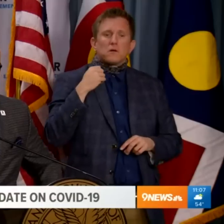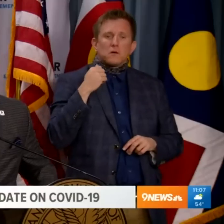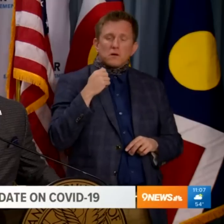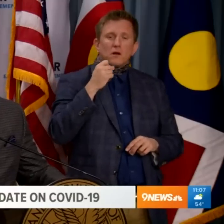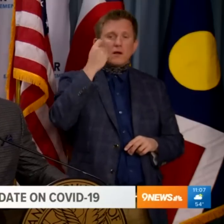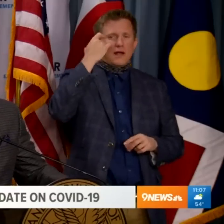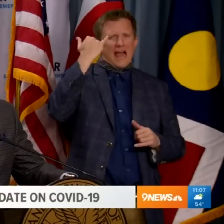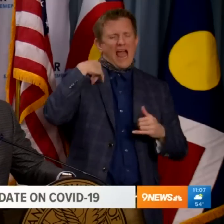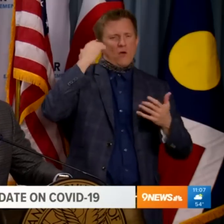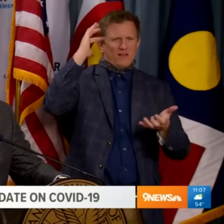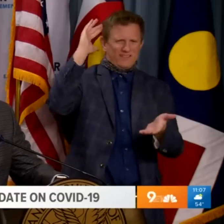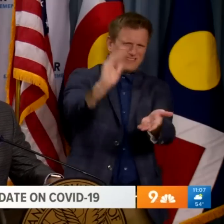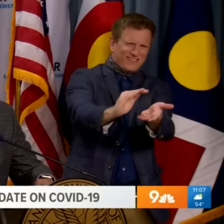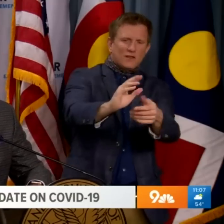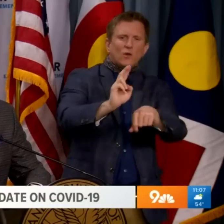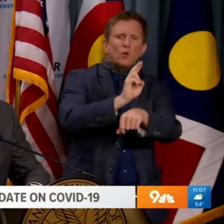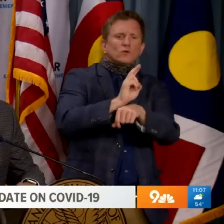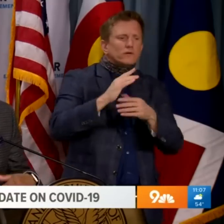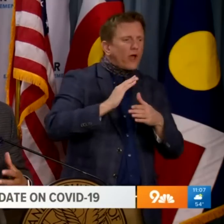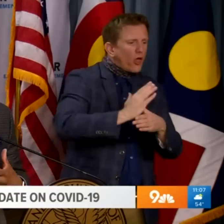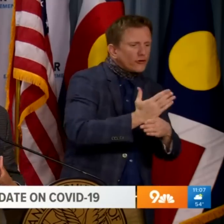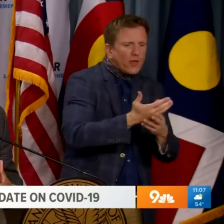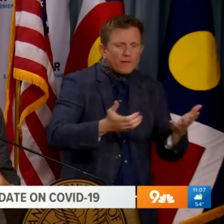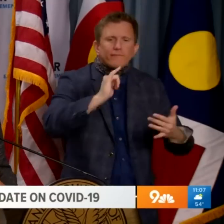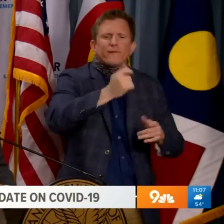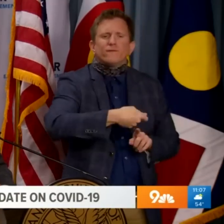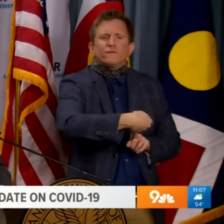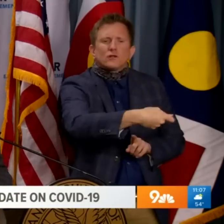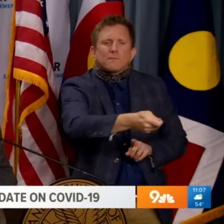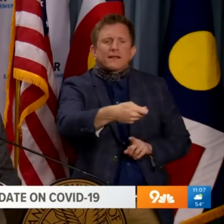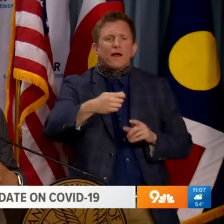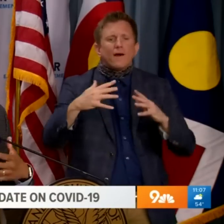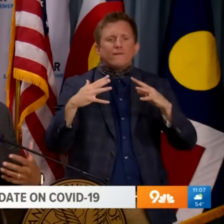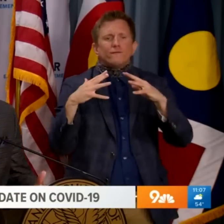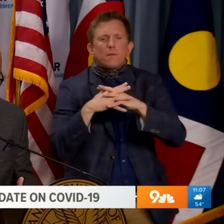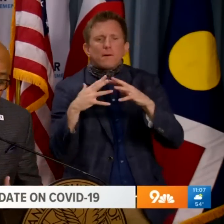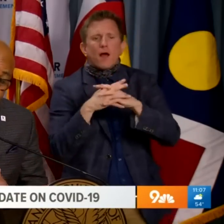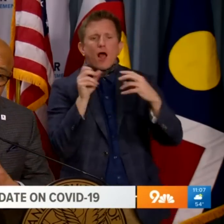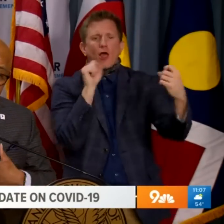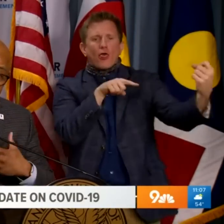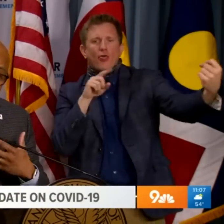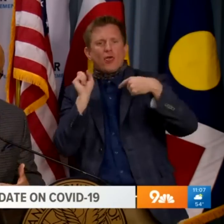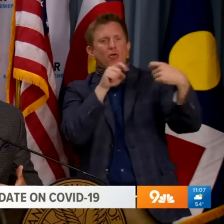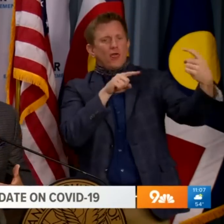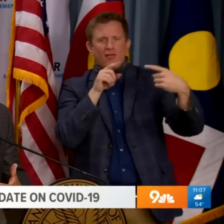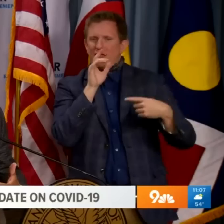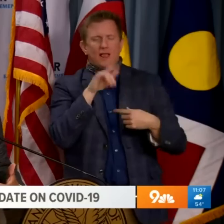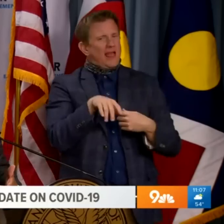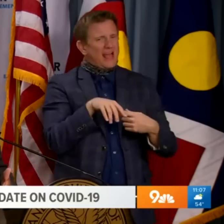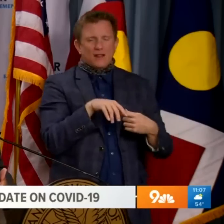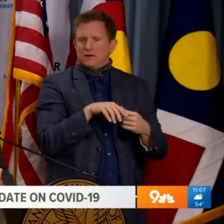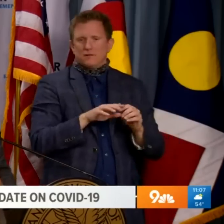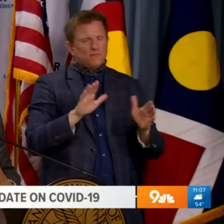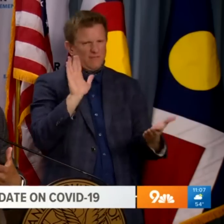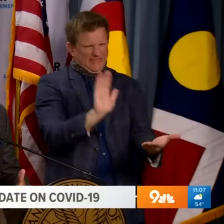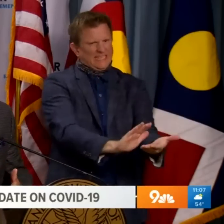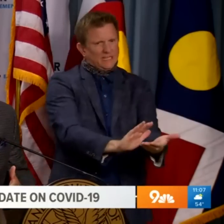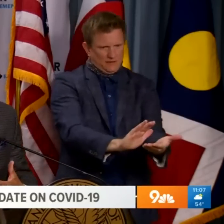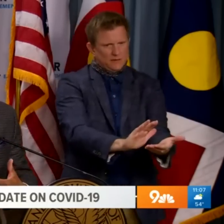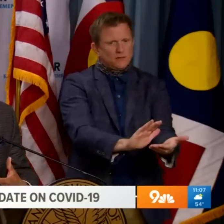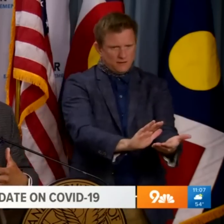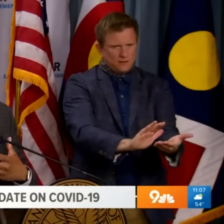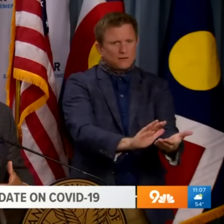work. First, we want to remind our residents of the importance of physical distancing while in our parks. As you